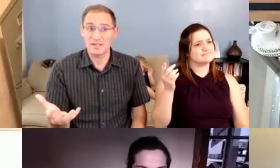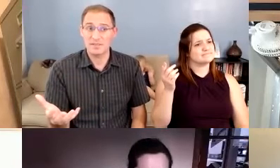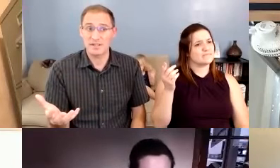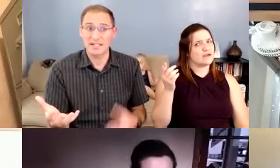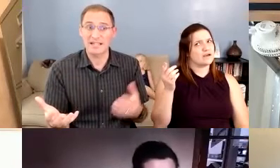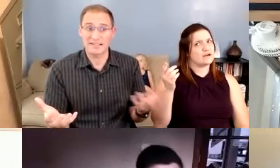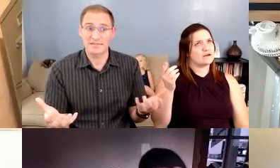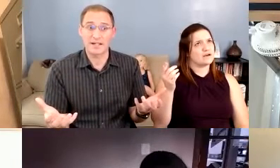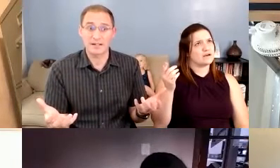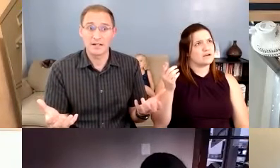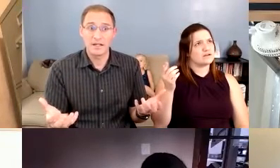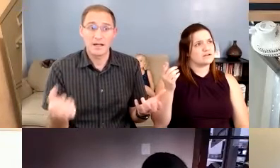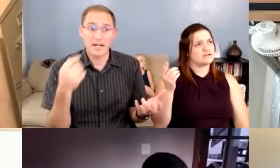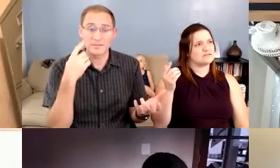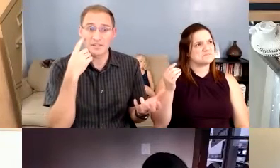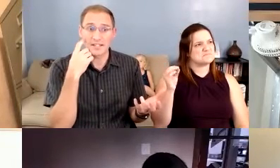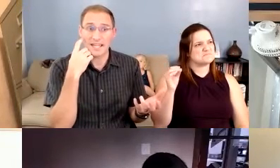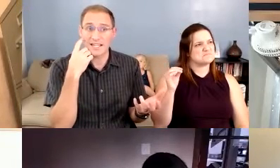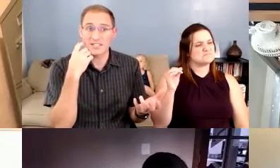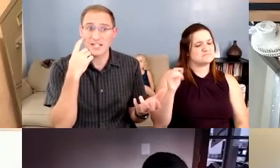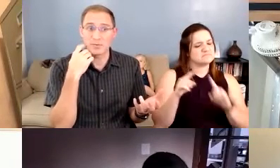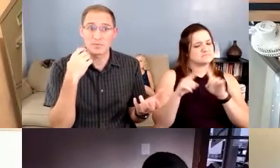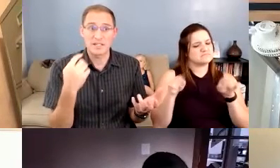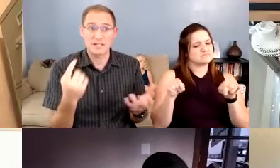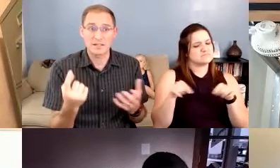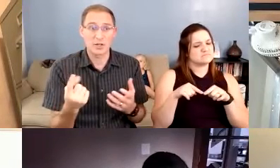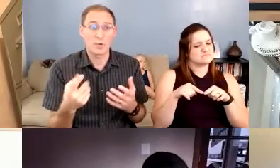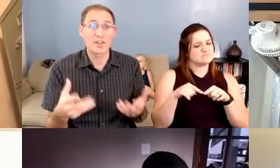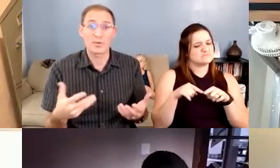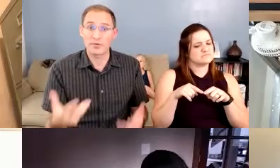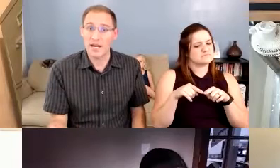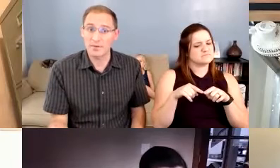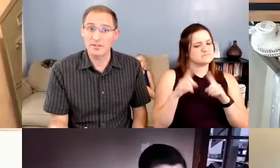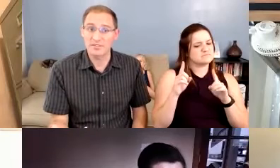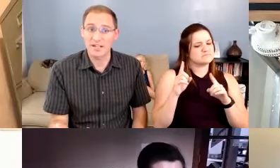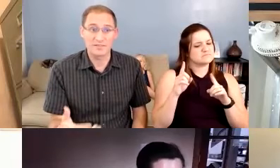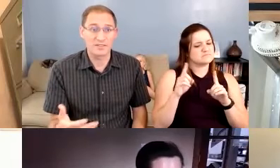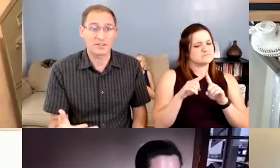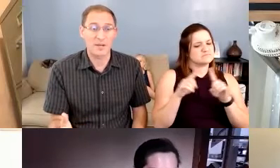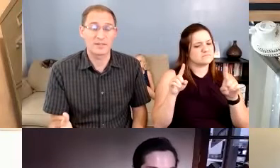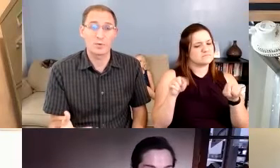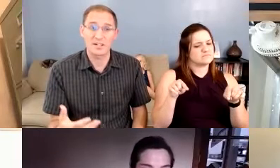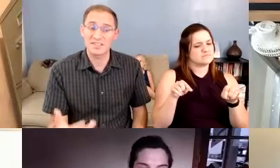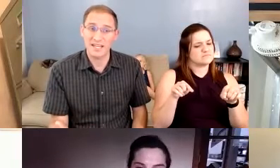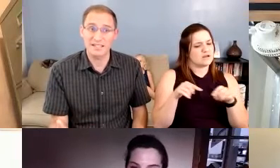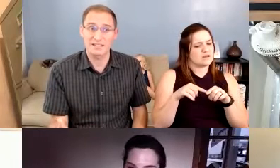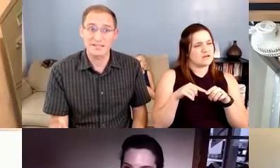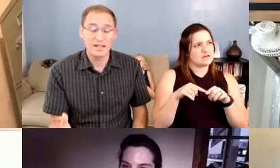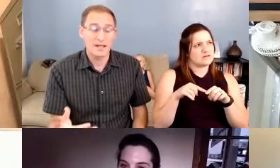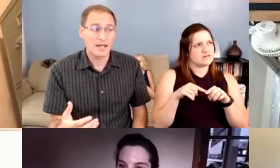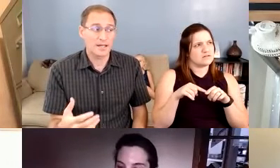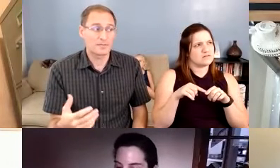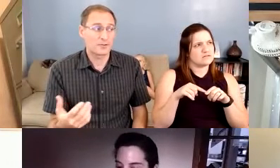hand shape and a classifier. So like a hand shape would be, one of the parameters of describing of what a sign